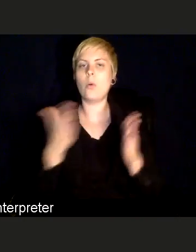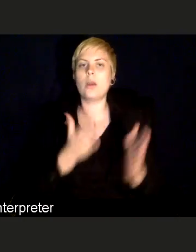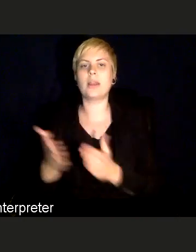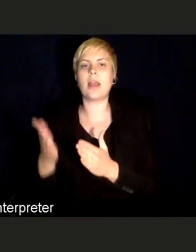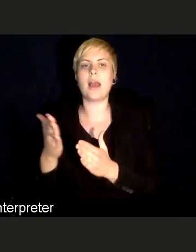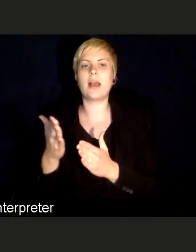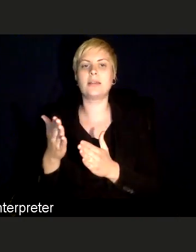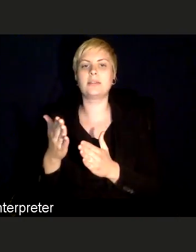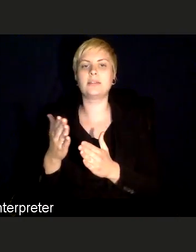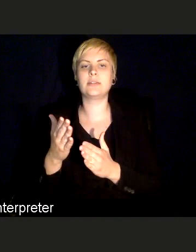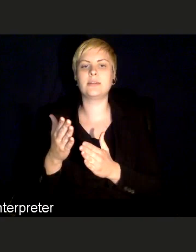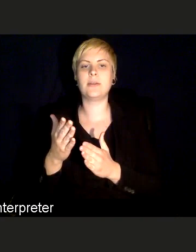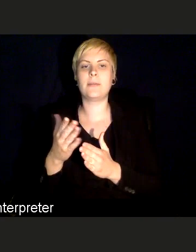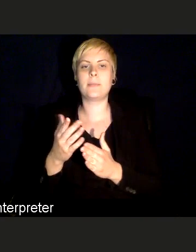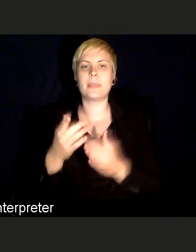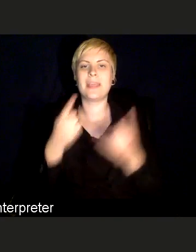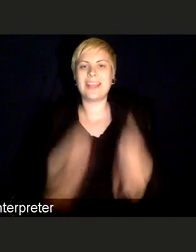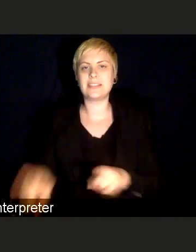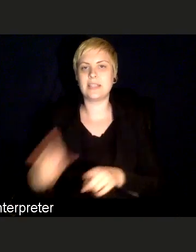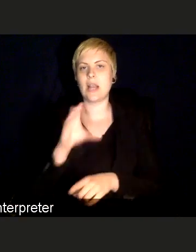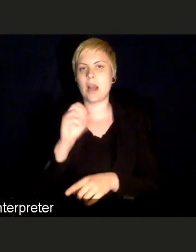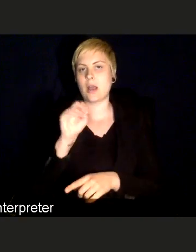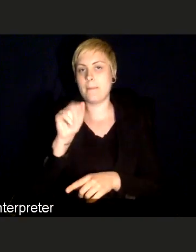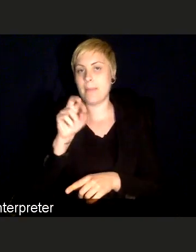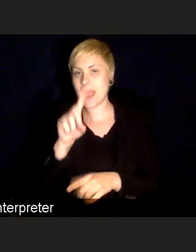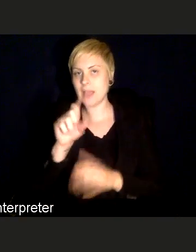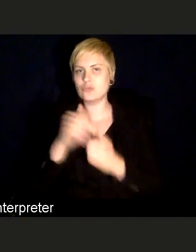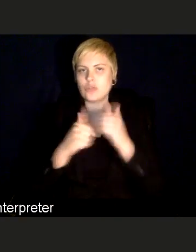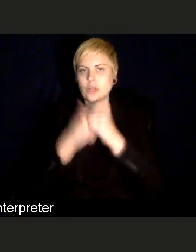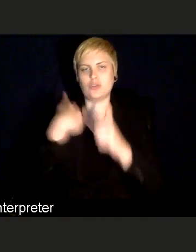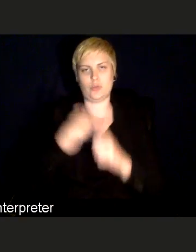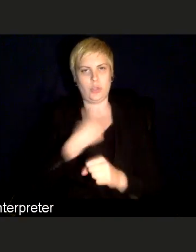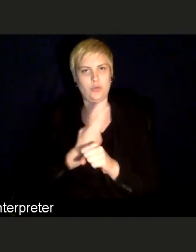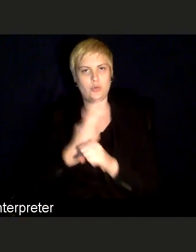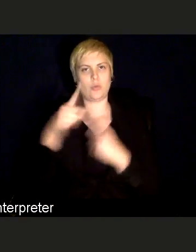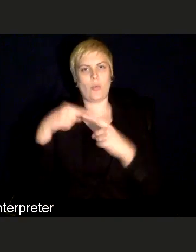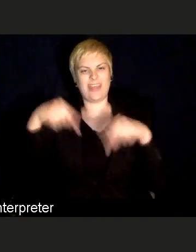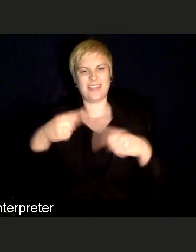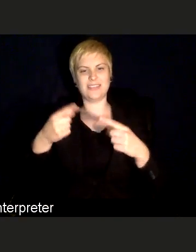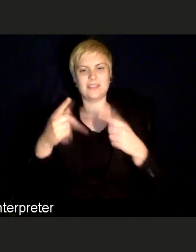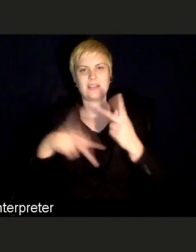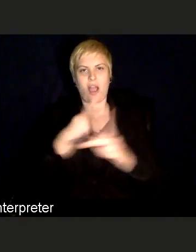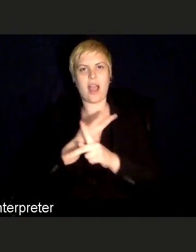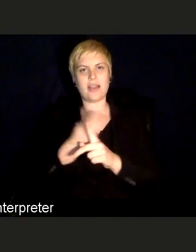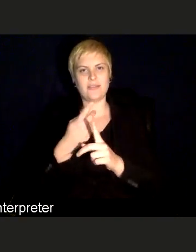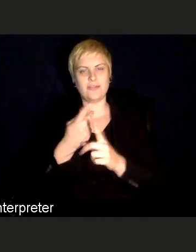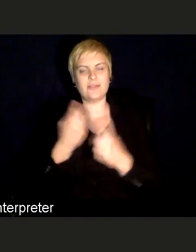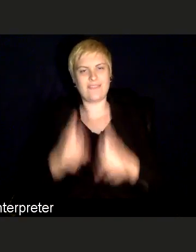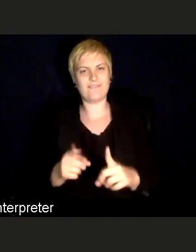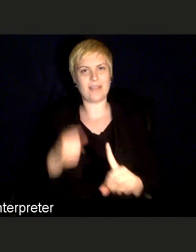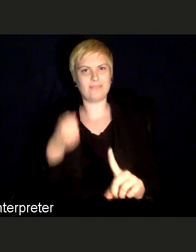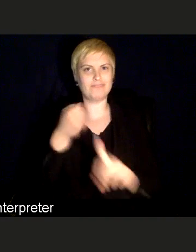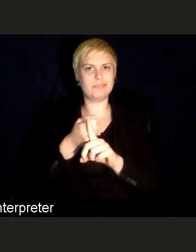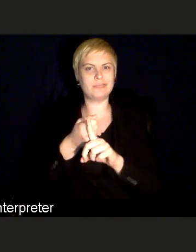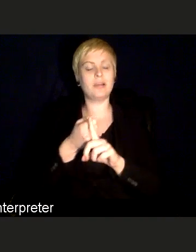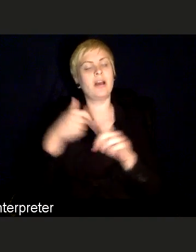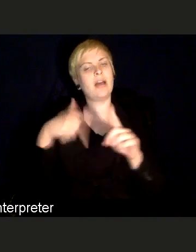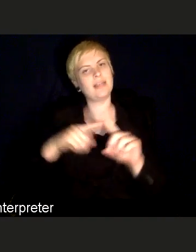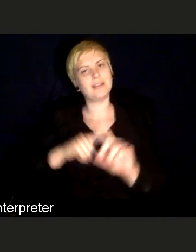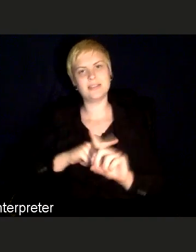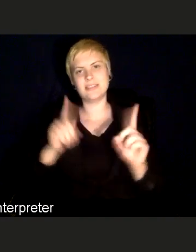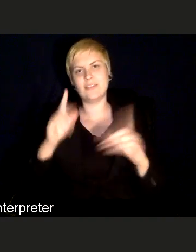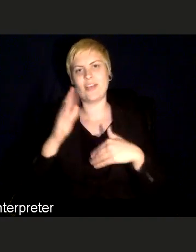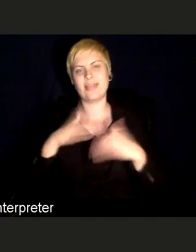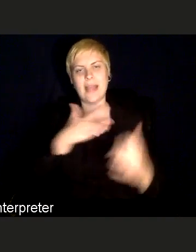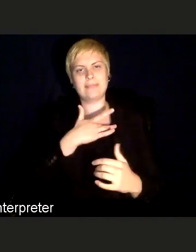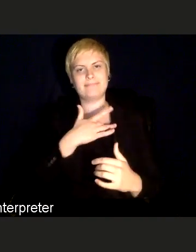command structure that we utilize when these types of events occur. This is, of course, different than a typical disaster